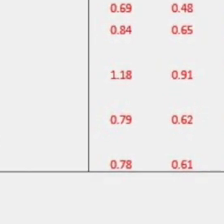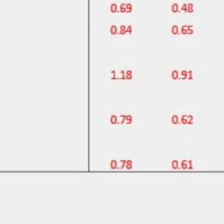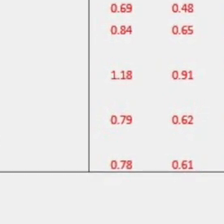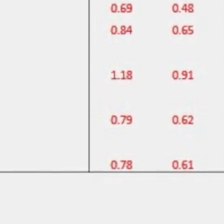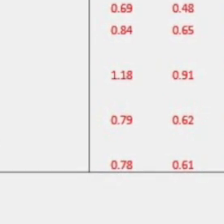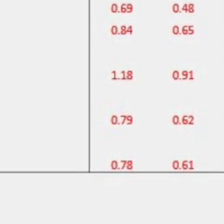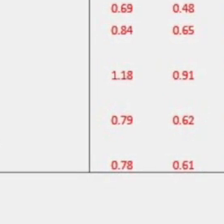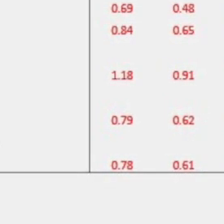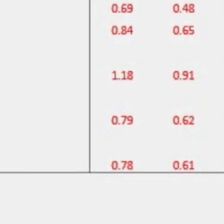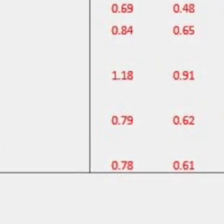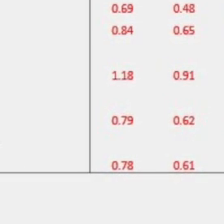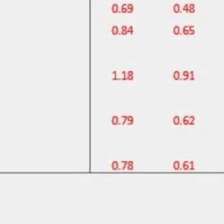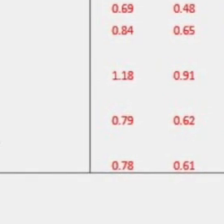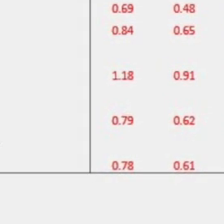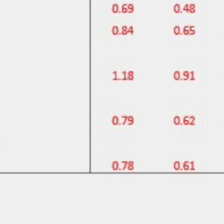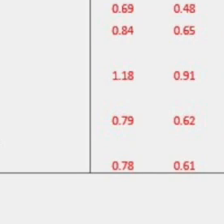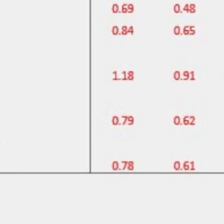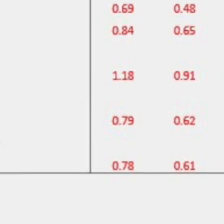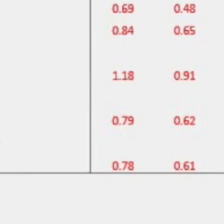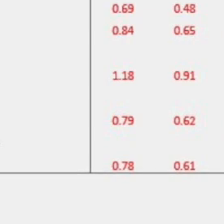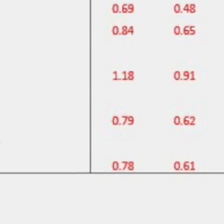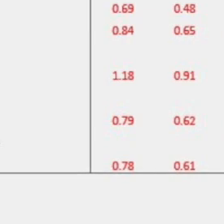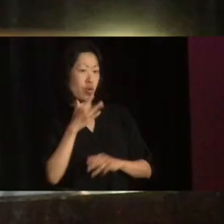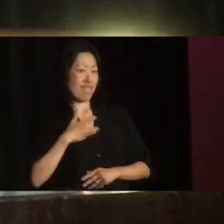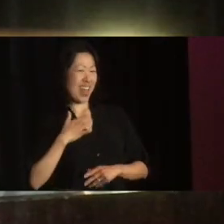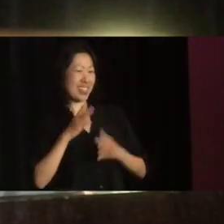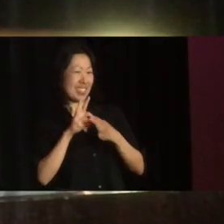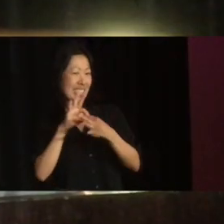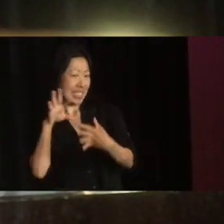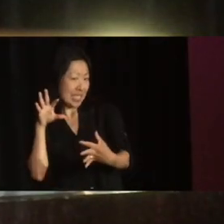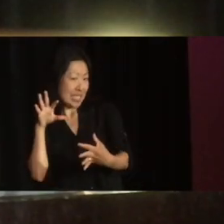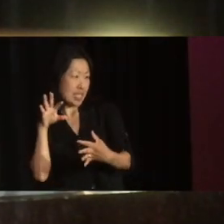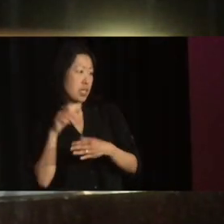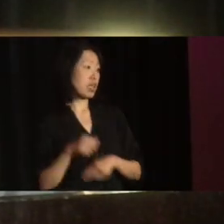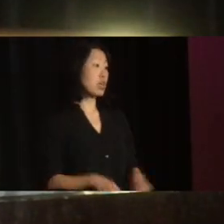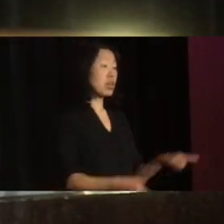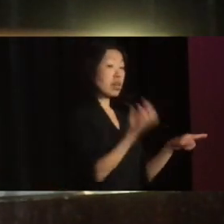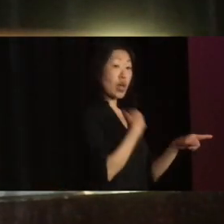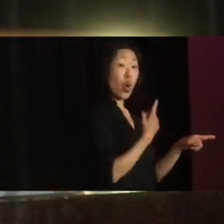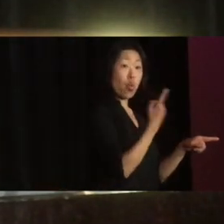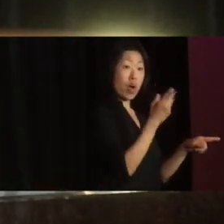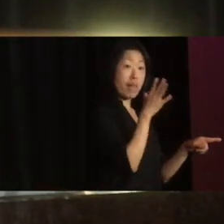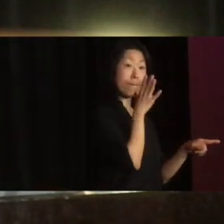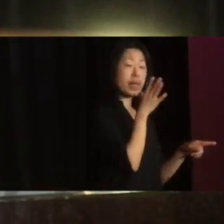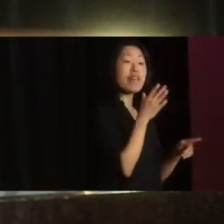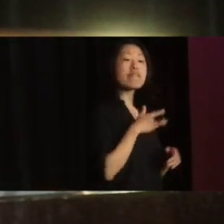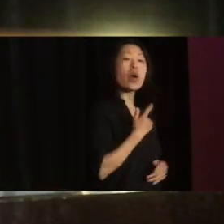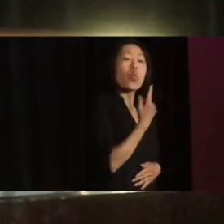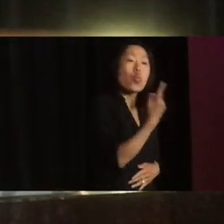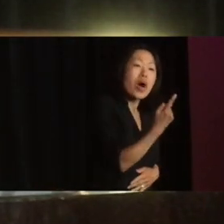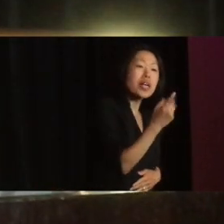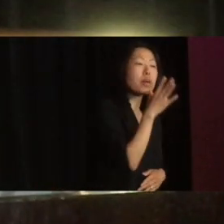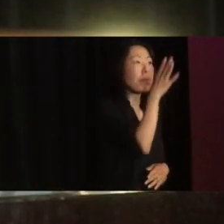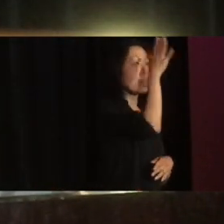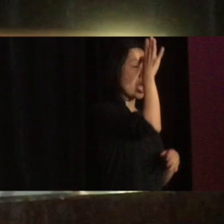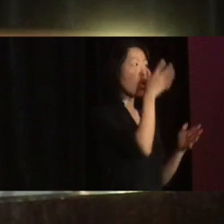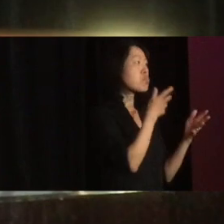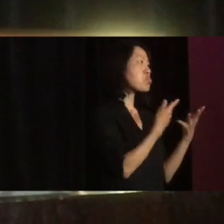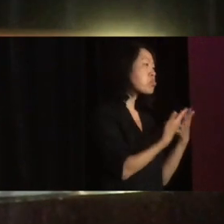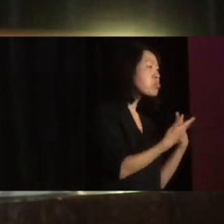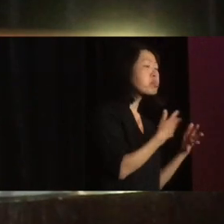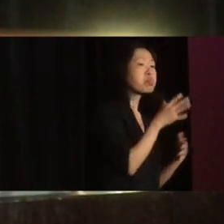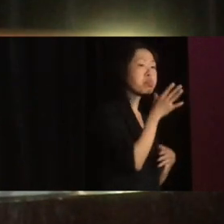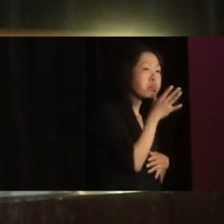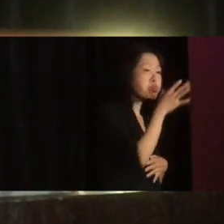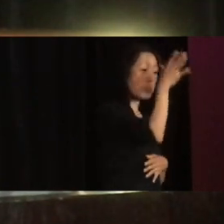better. Those that also said that they had at least one parent that really understood them and connected with them did